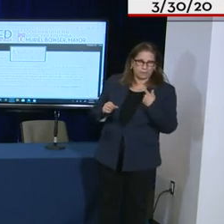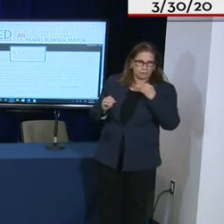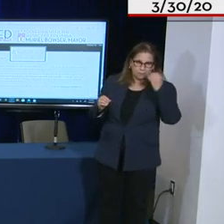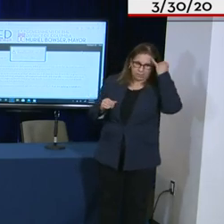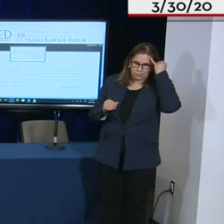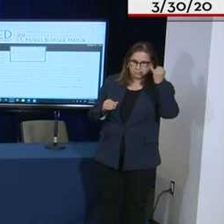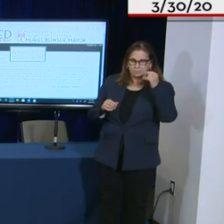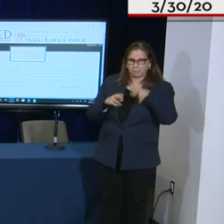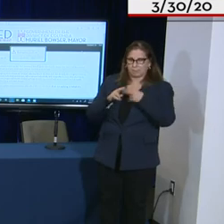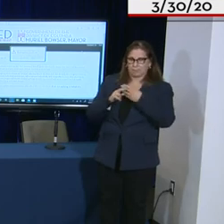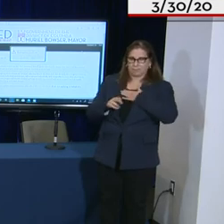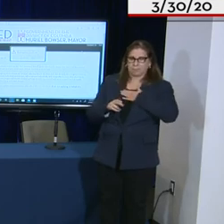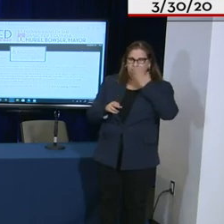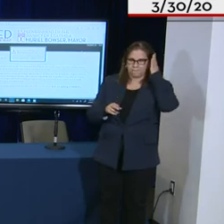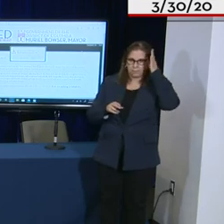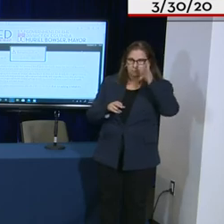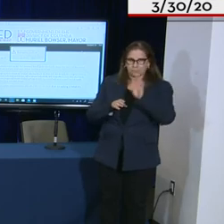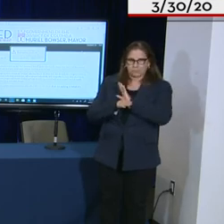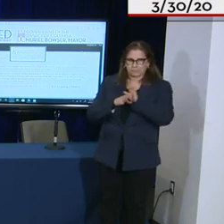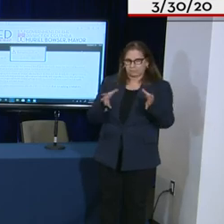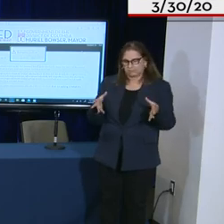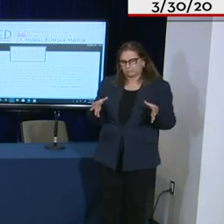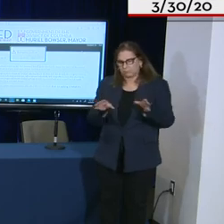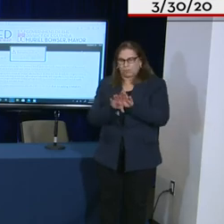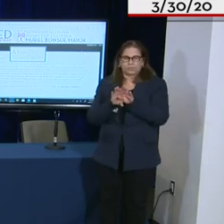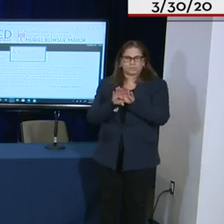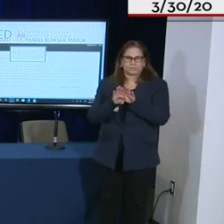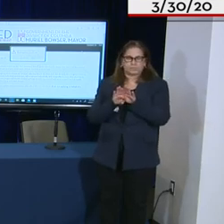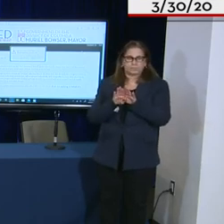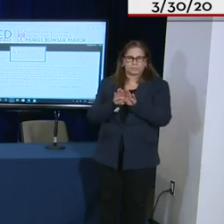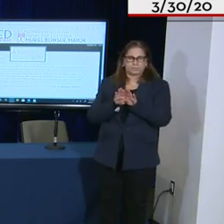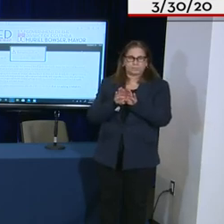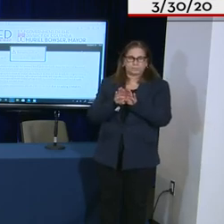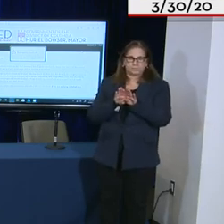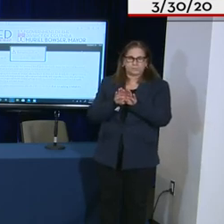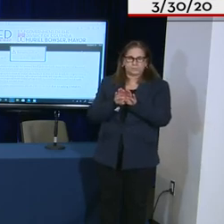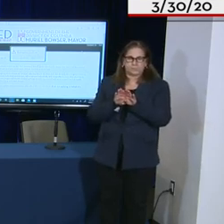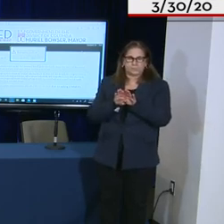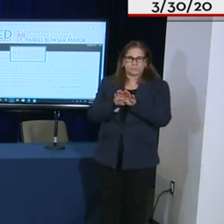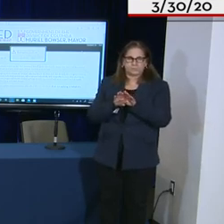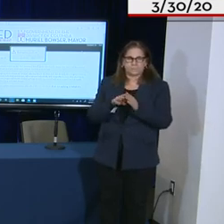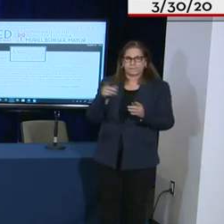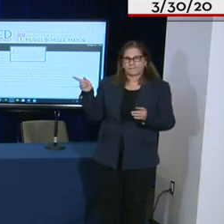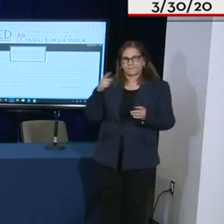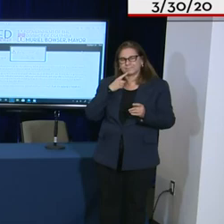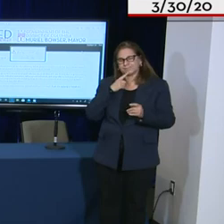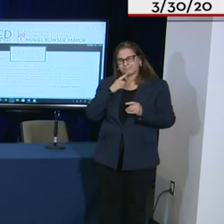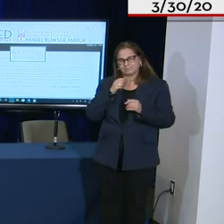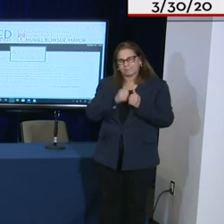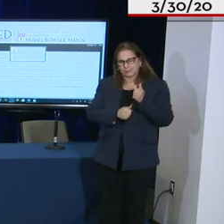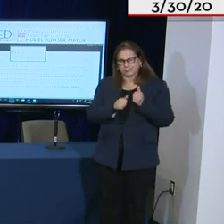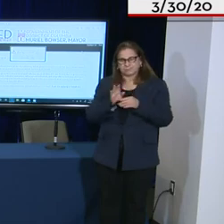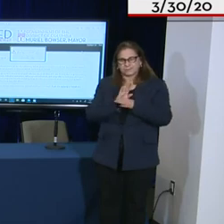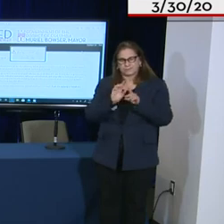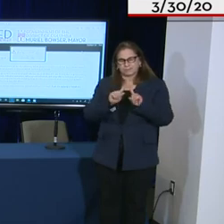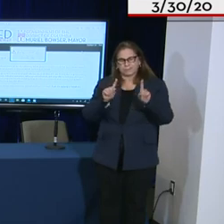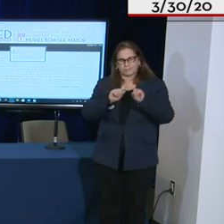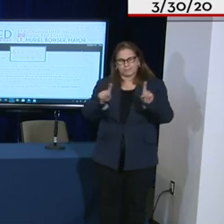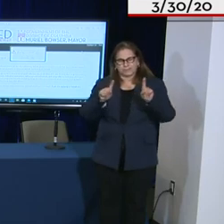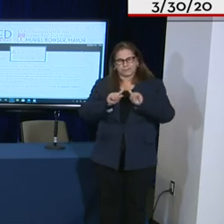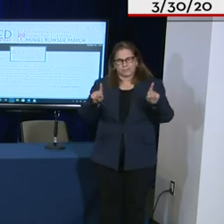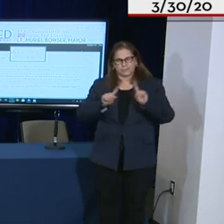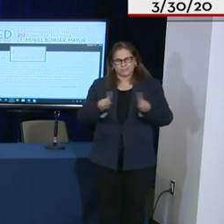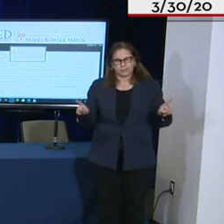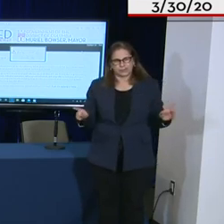I think it's dependent upon each business's circumstances. I always like to use the term